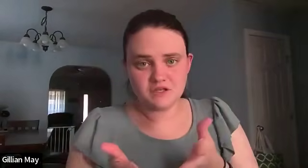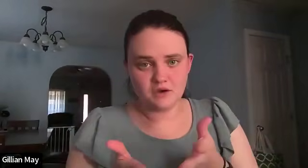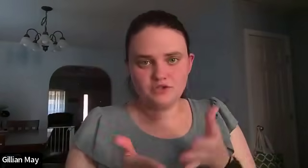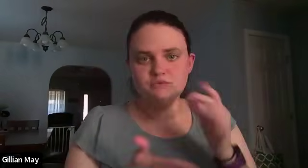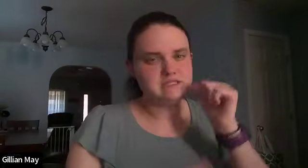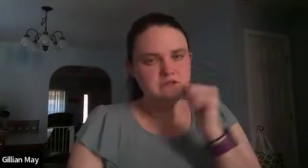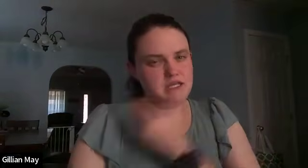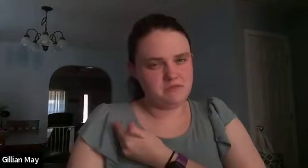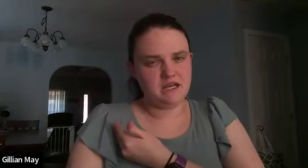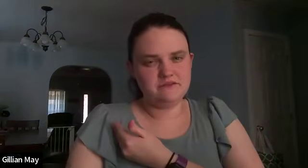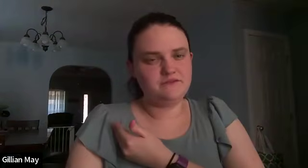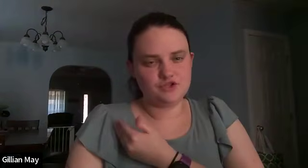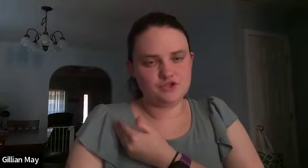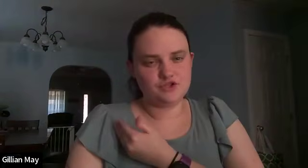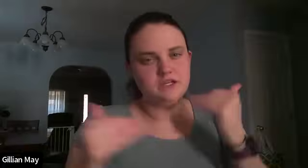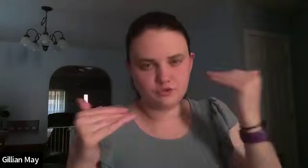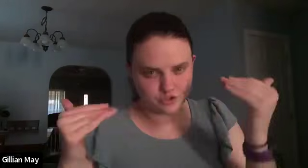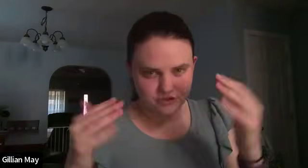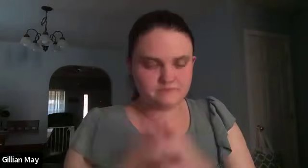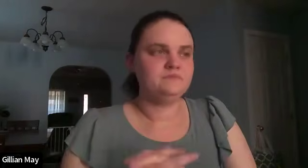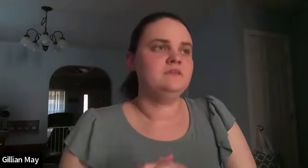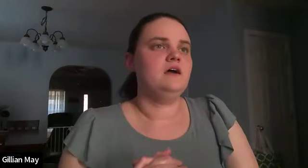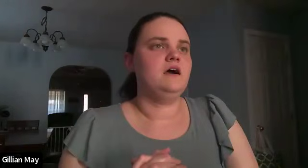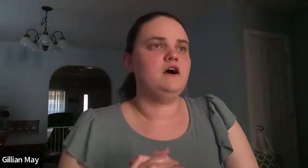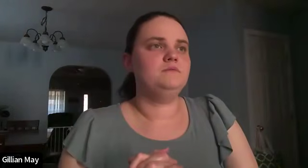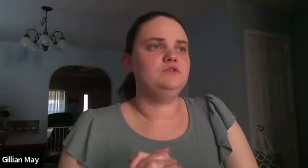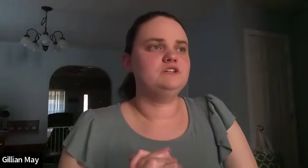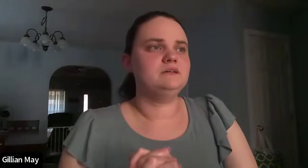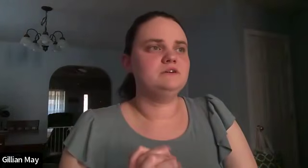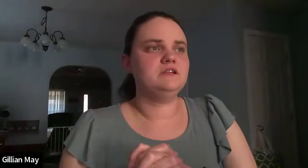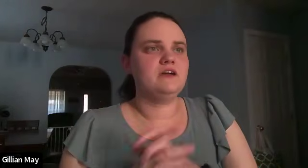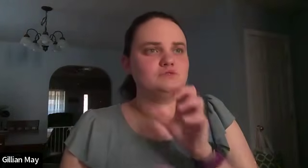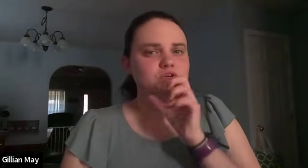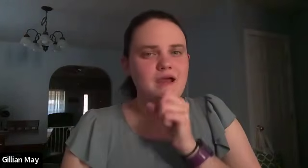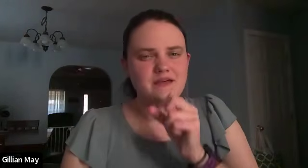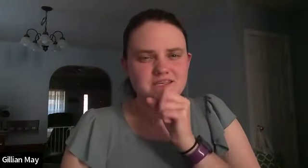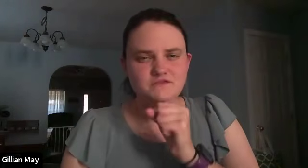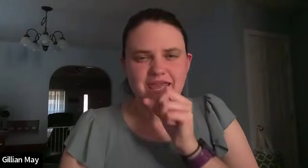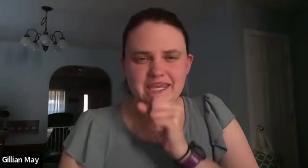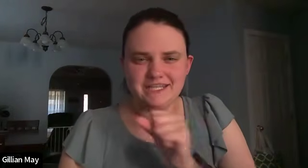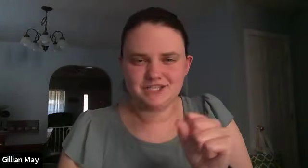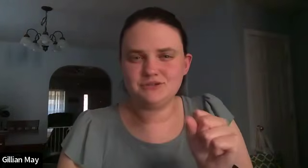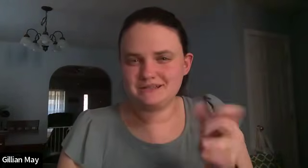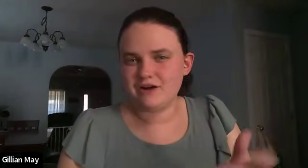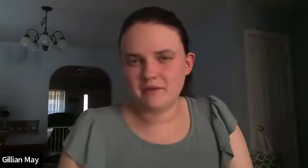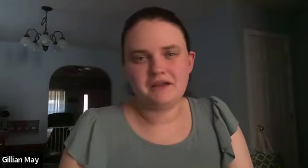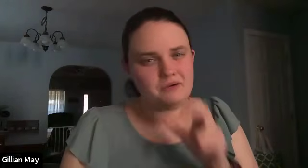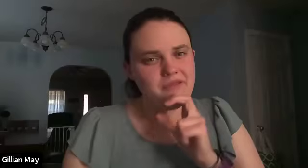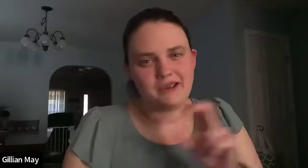So you would still keep that even if you're talking about adult children. You can typically, that's where you add that sign for age. You can talk about like, okay, they're